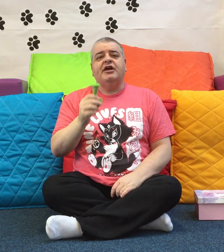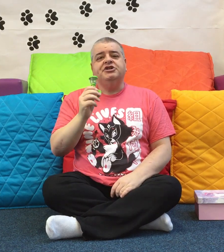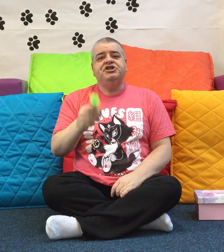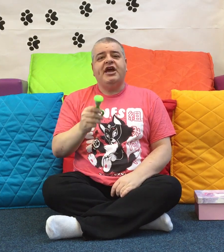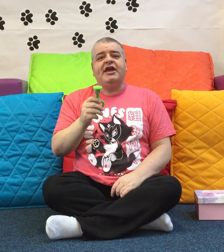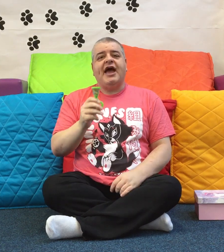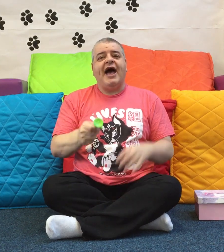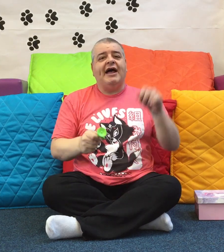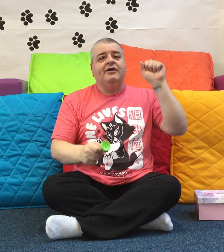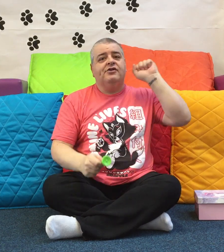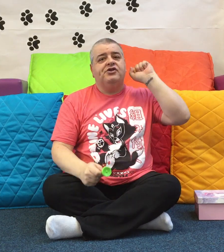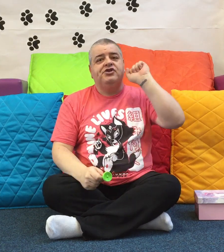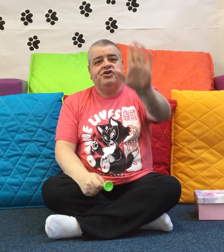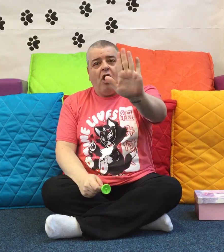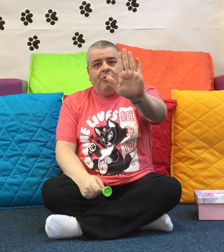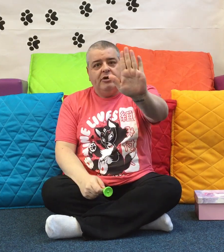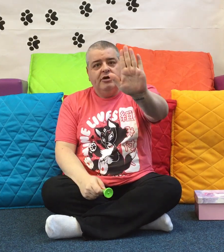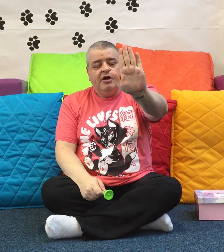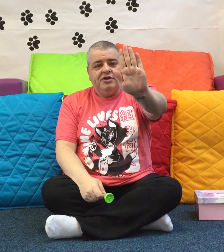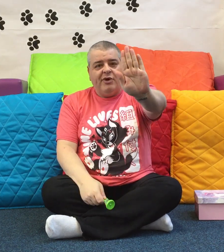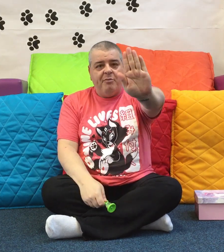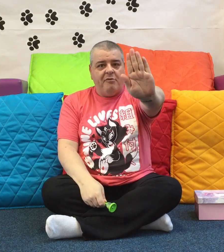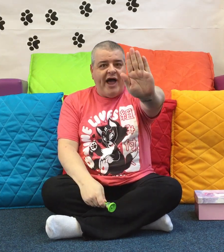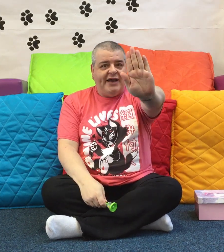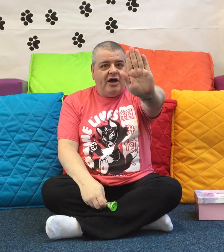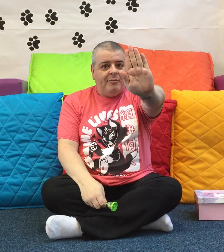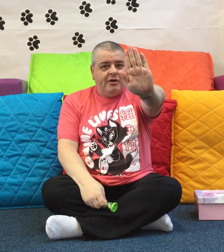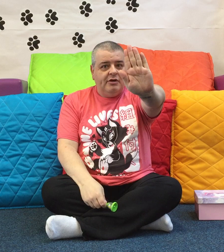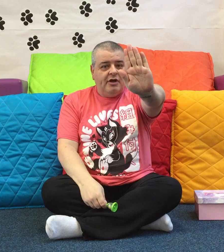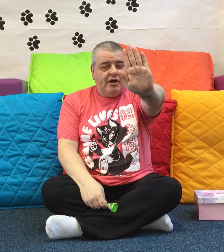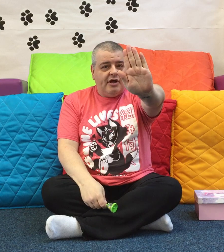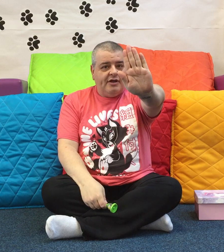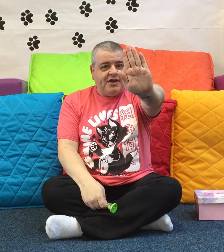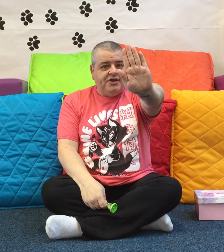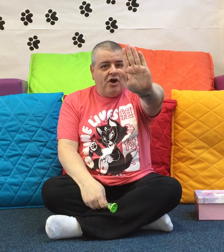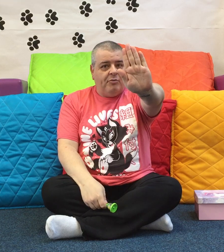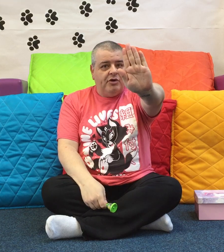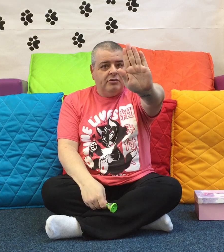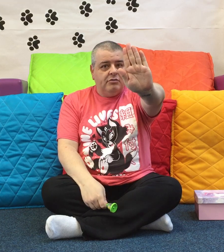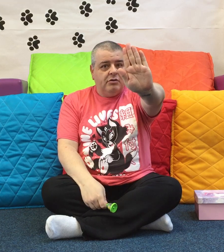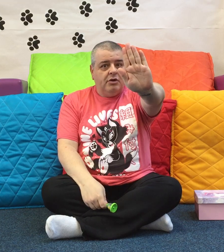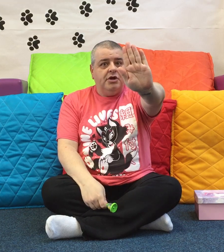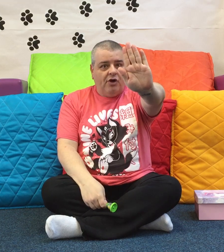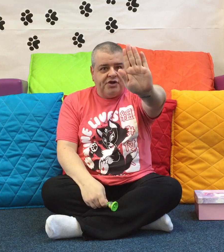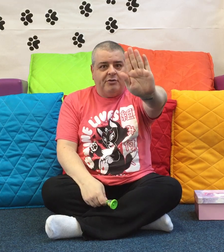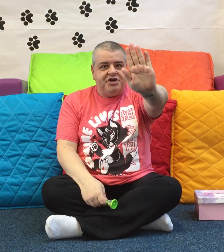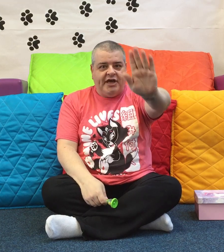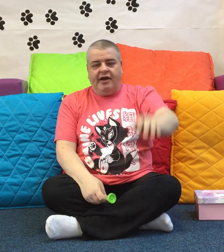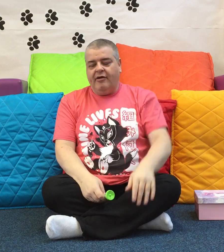and shake and stop. So when I put my hand up, say stop, you've got to stop shaking. Are